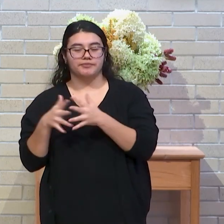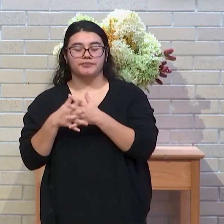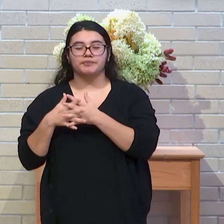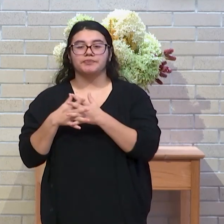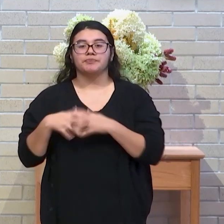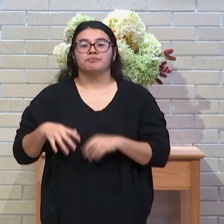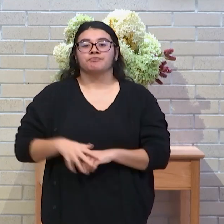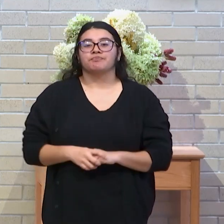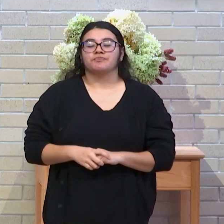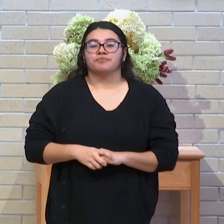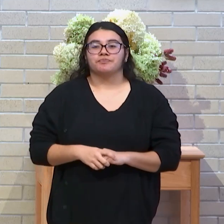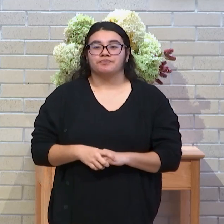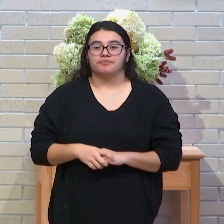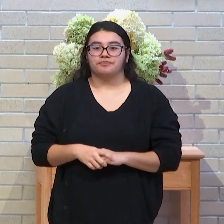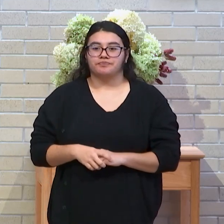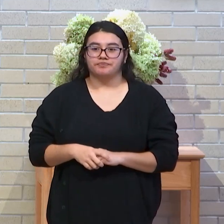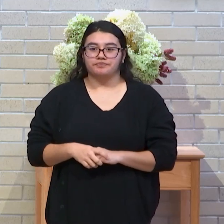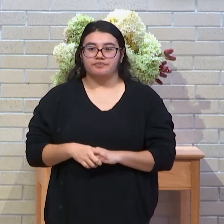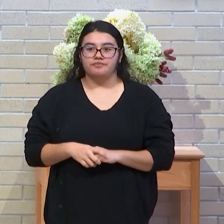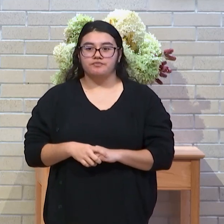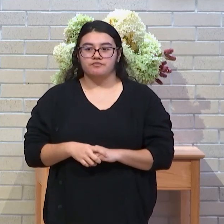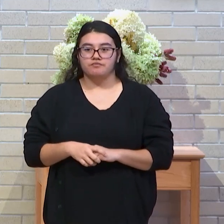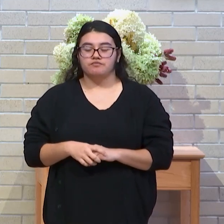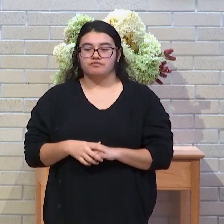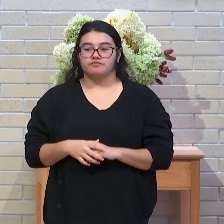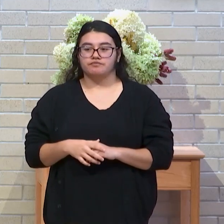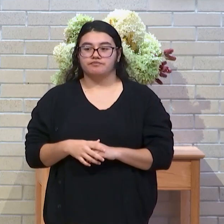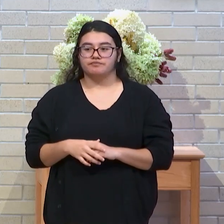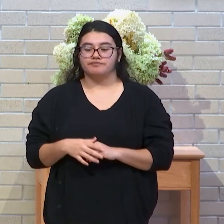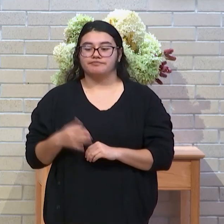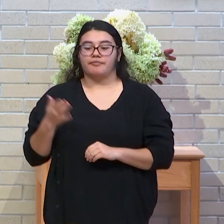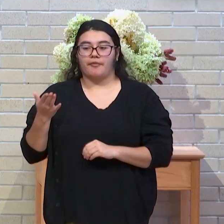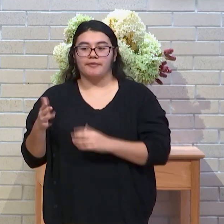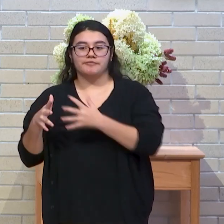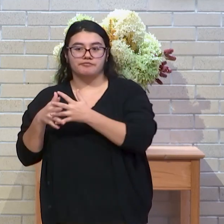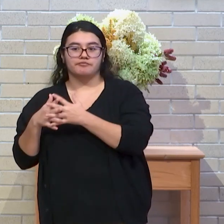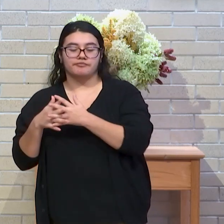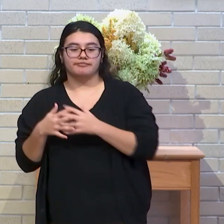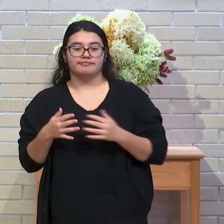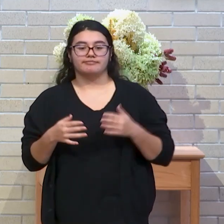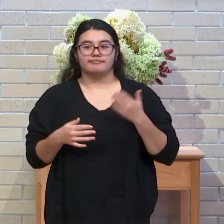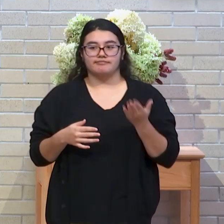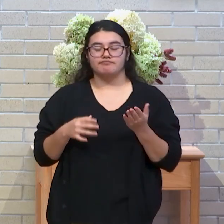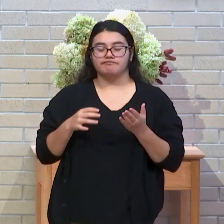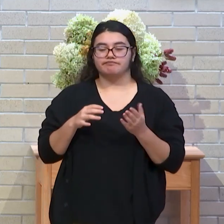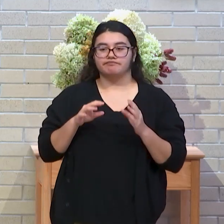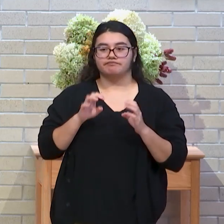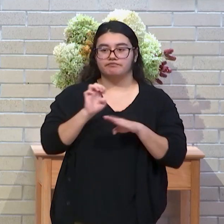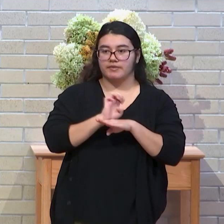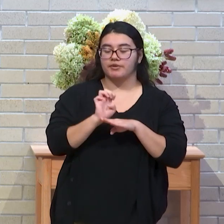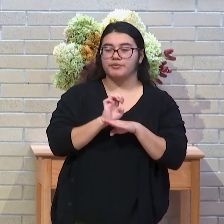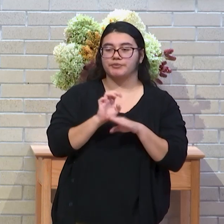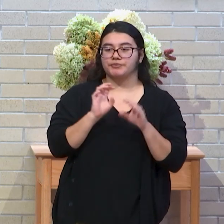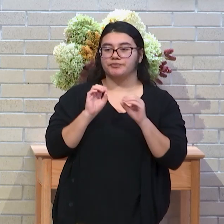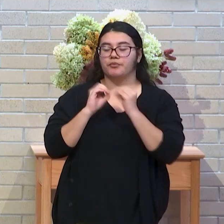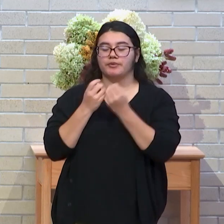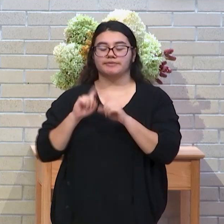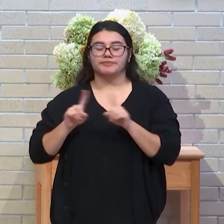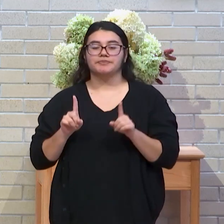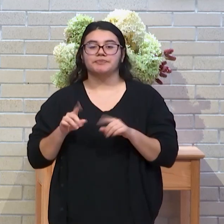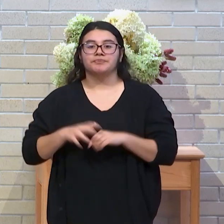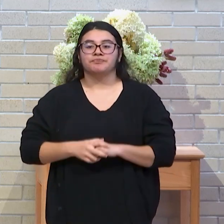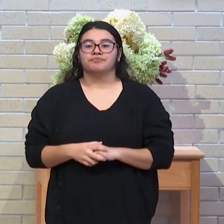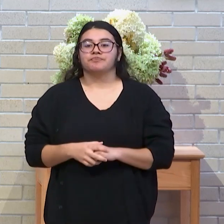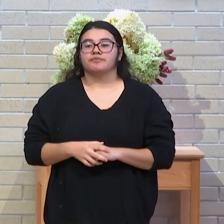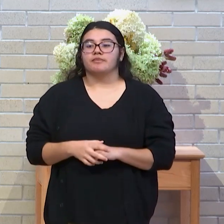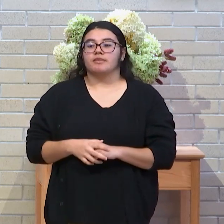So that's what we have here in the States, and this what they have is FINSAC. He is currently the interpreter professor there at a school, and